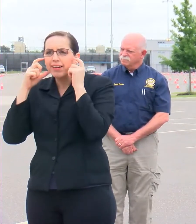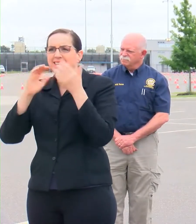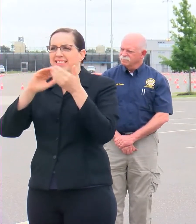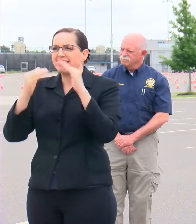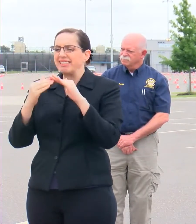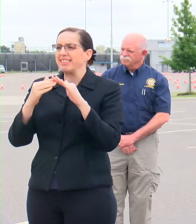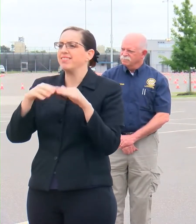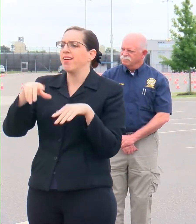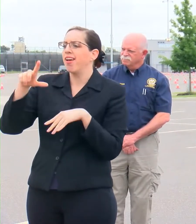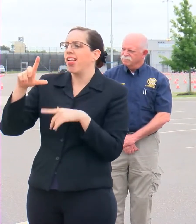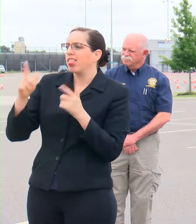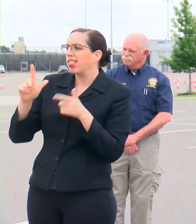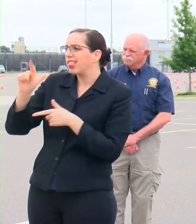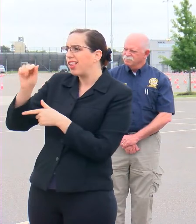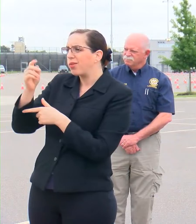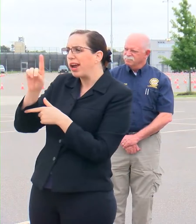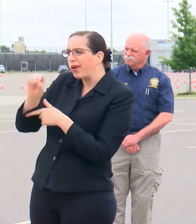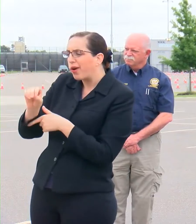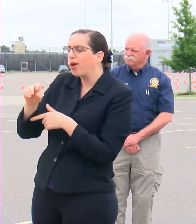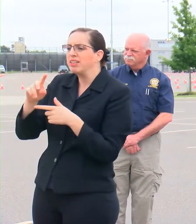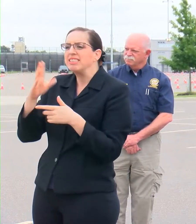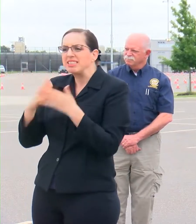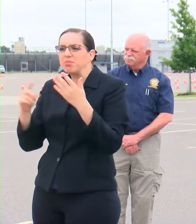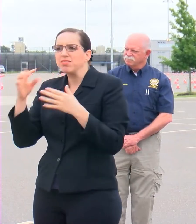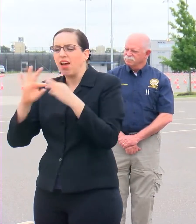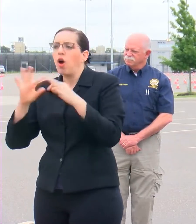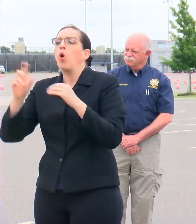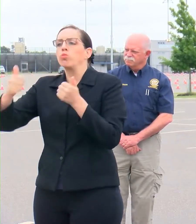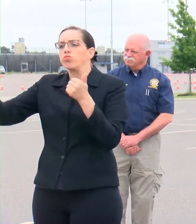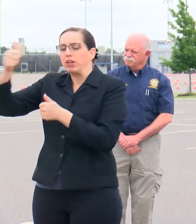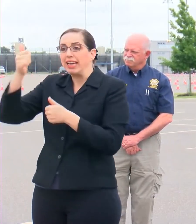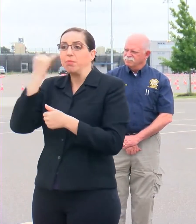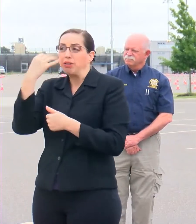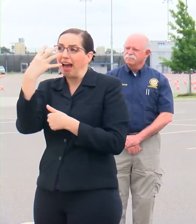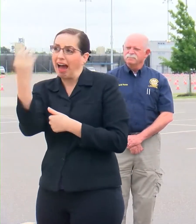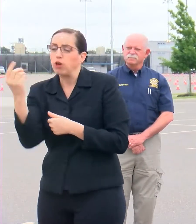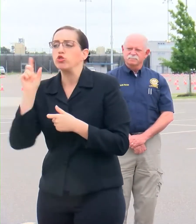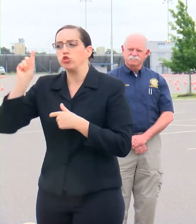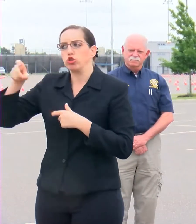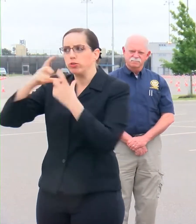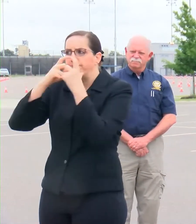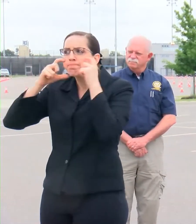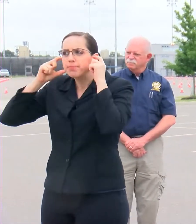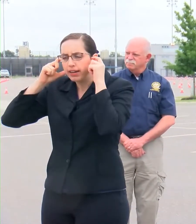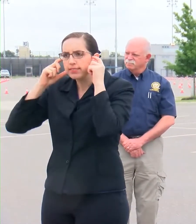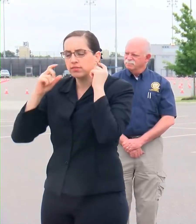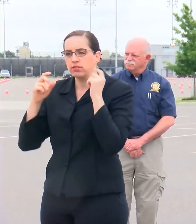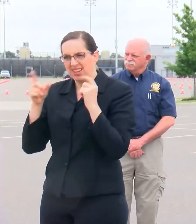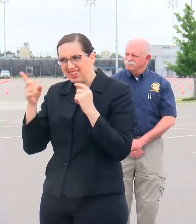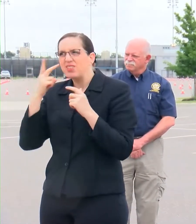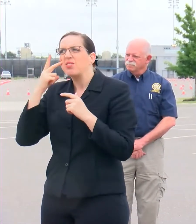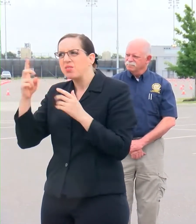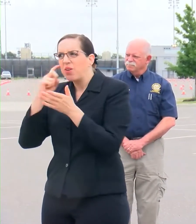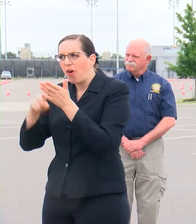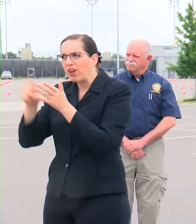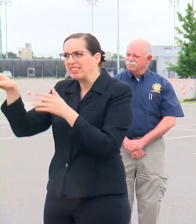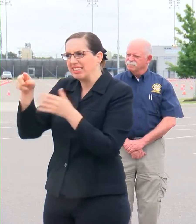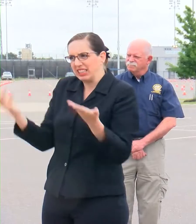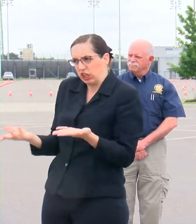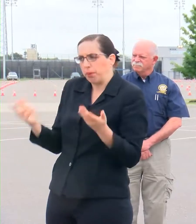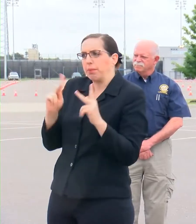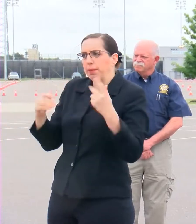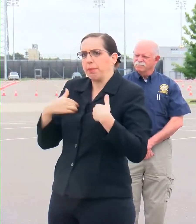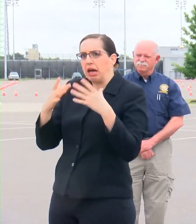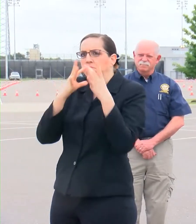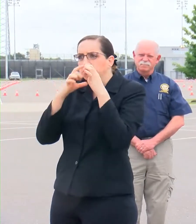Angeles have come out saying members of the public should wear some sort of mask when they're out and about. we're seeing more and more people wearing masks here. Is that something you